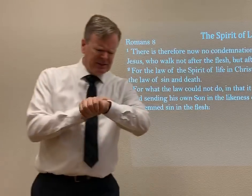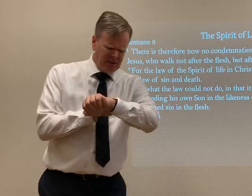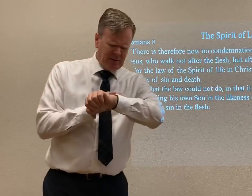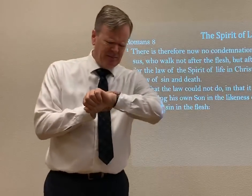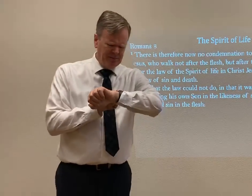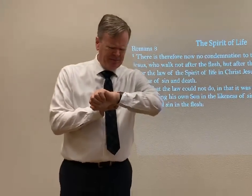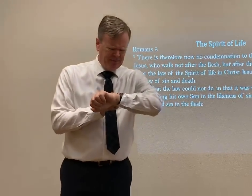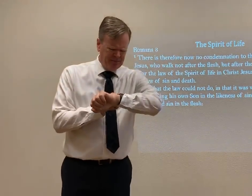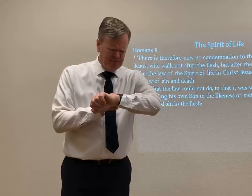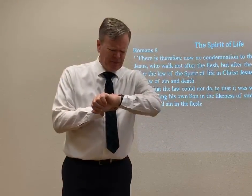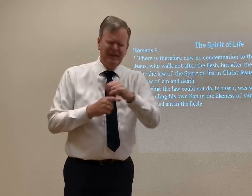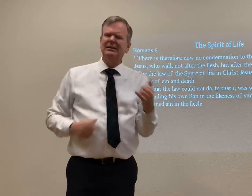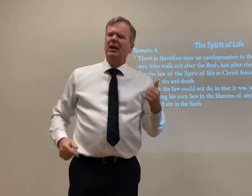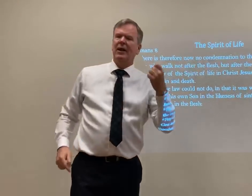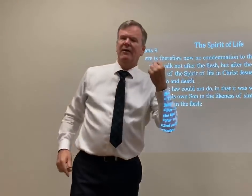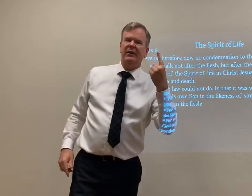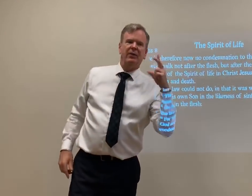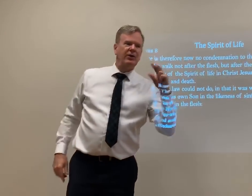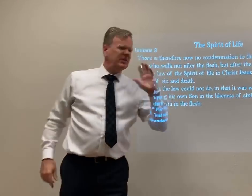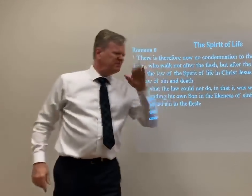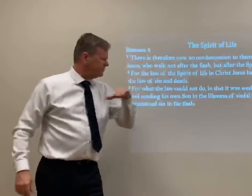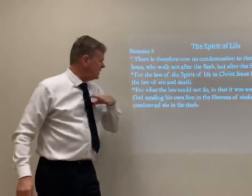What time is it? It's